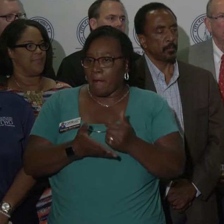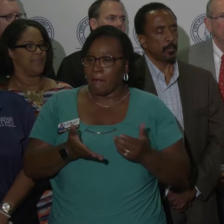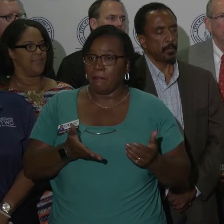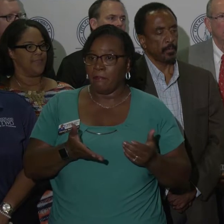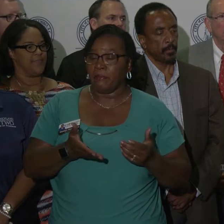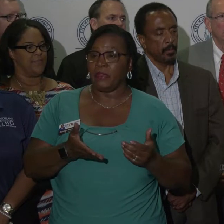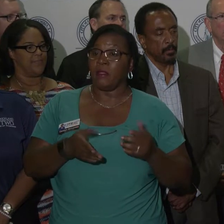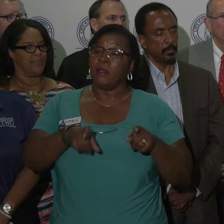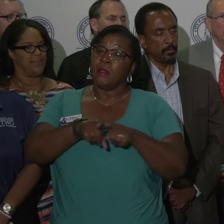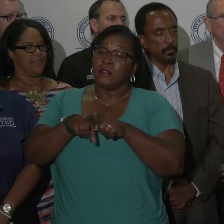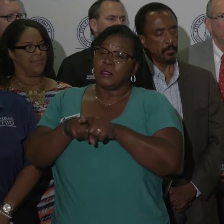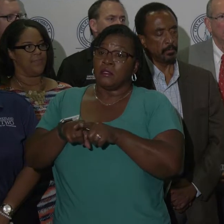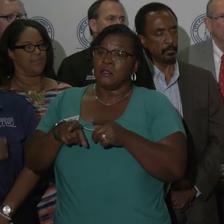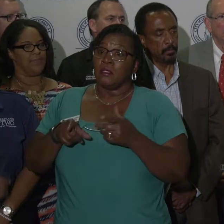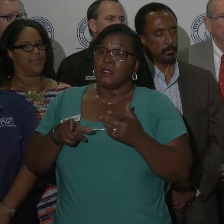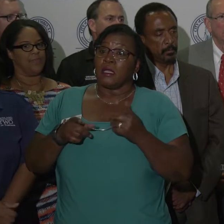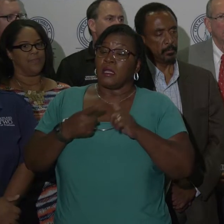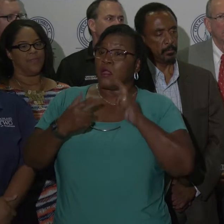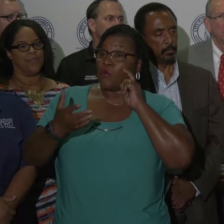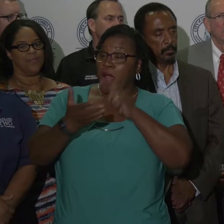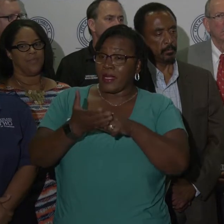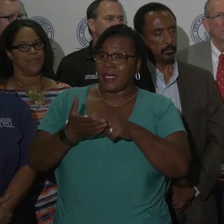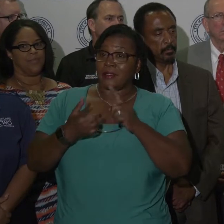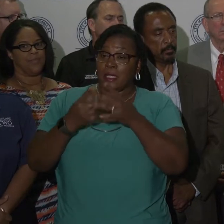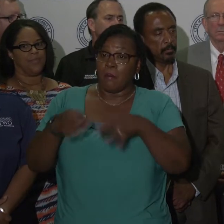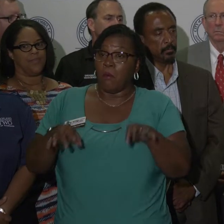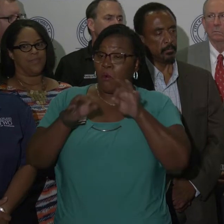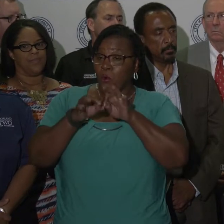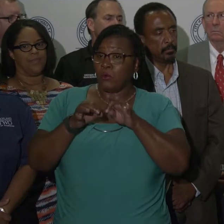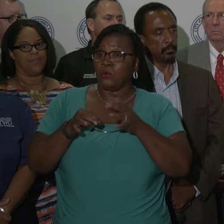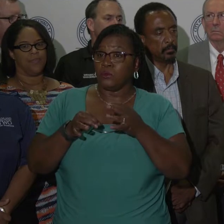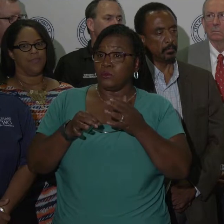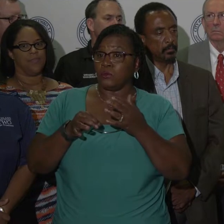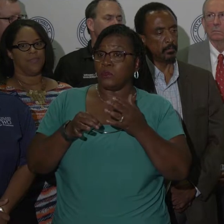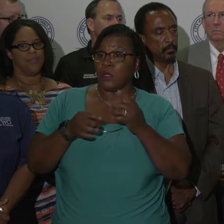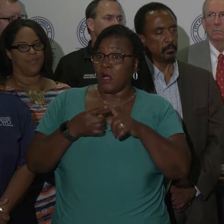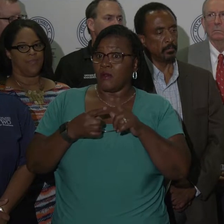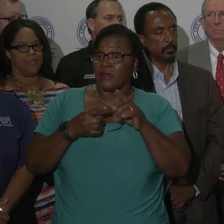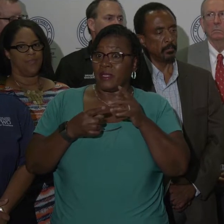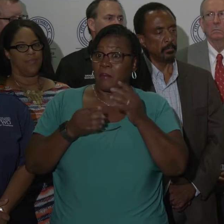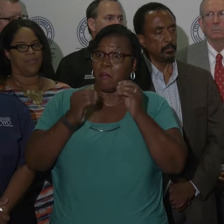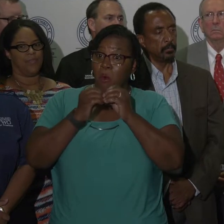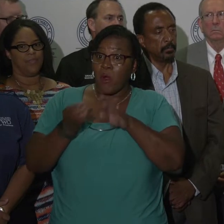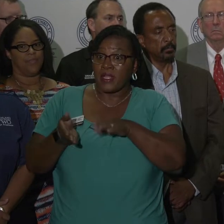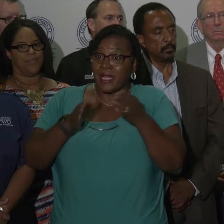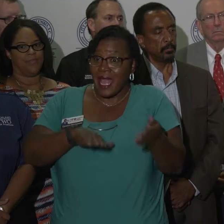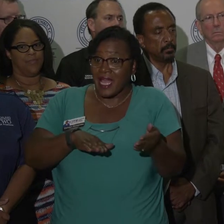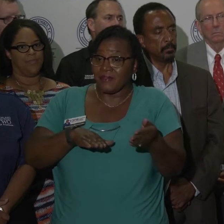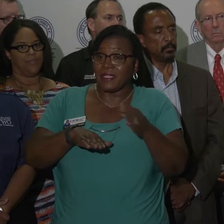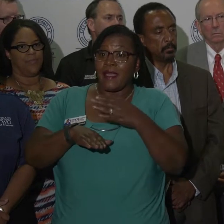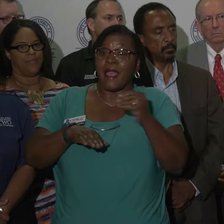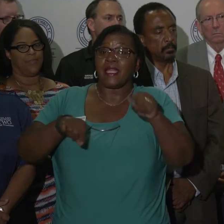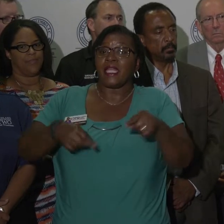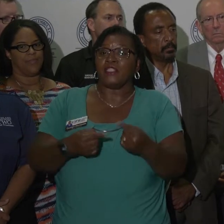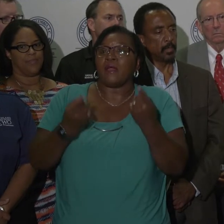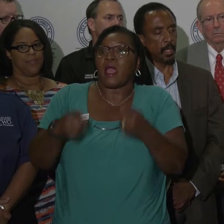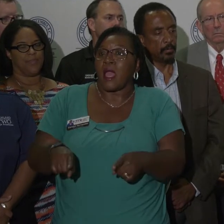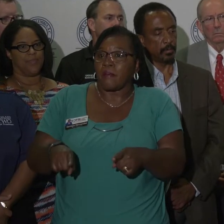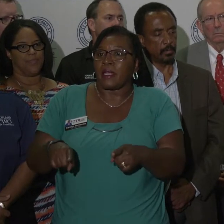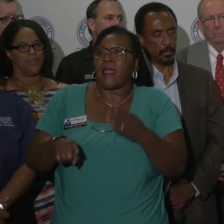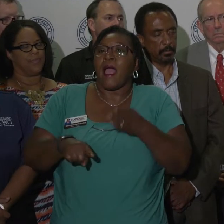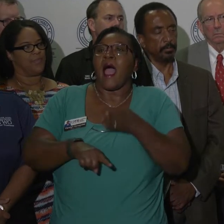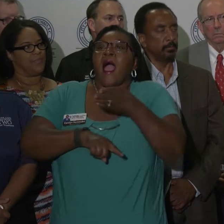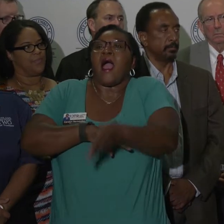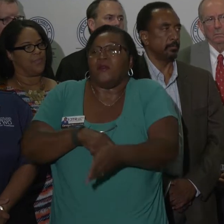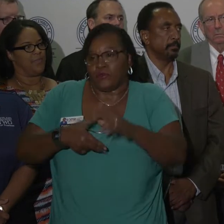assistance. Also, recognizing the importance of the fact that more deaths and injury occur after